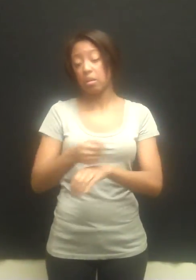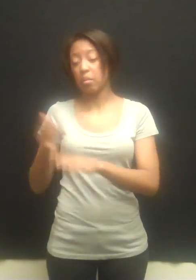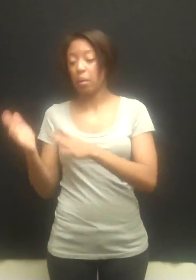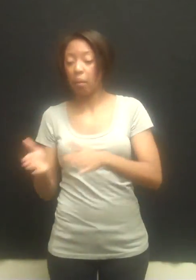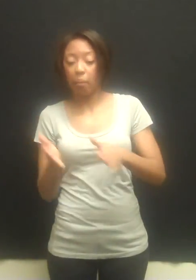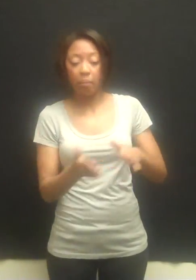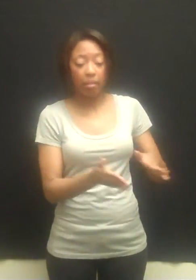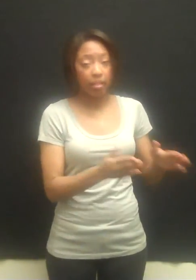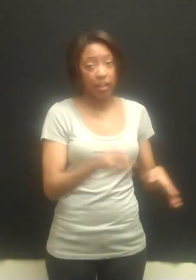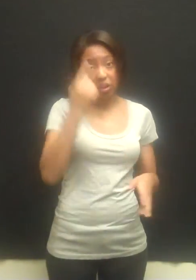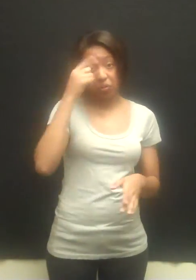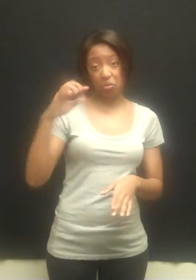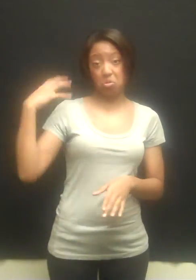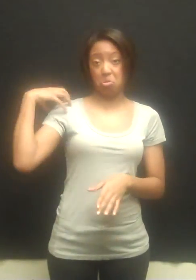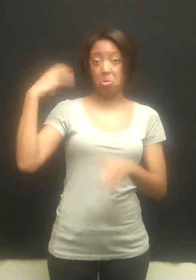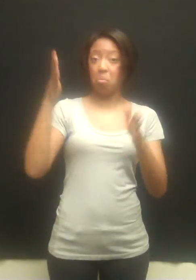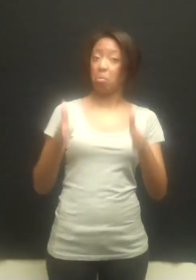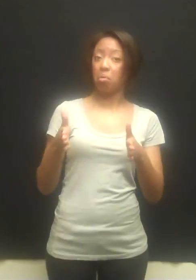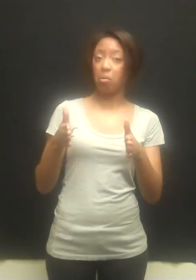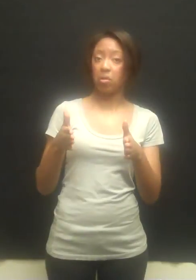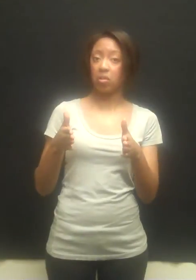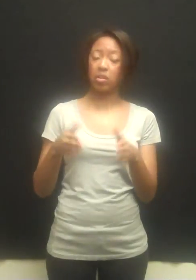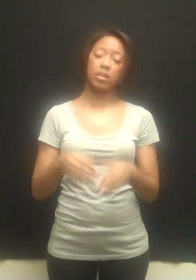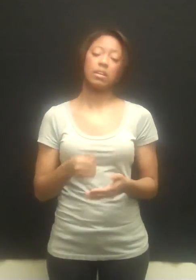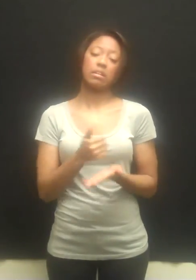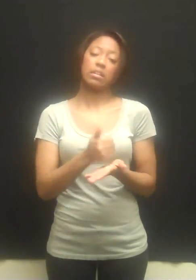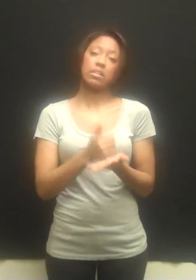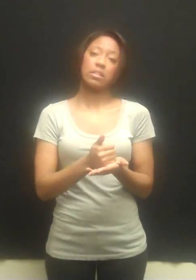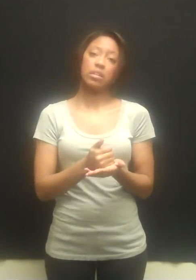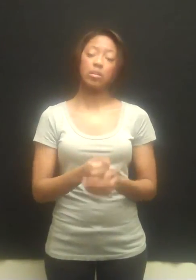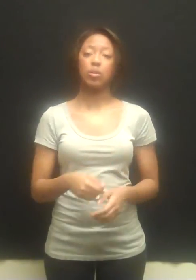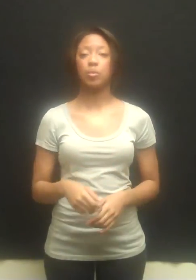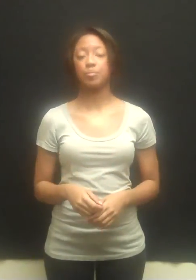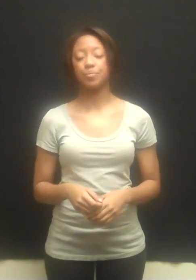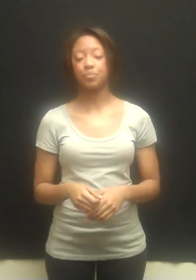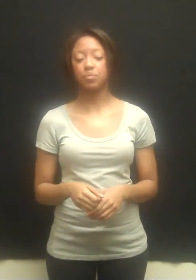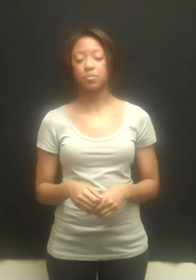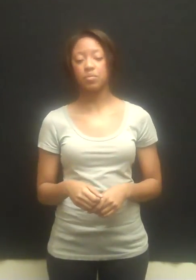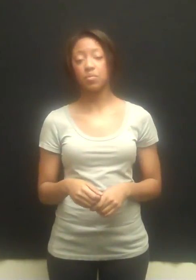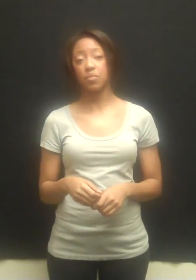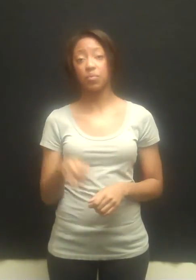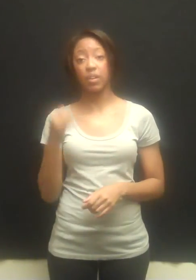If those steps are ineffective, be sure to inform them of that. It is in the interest of